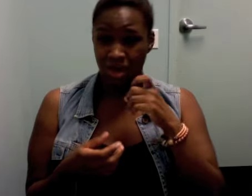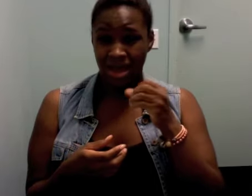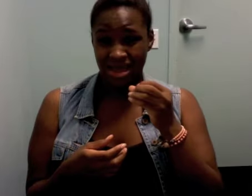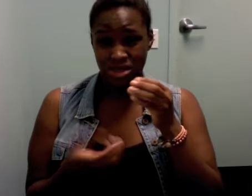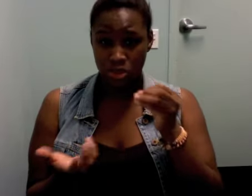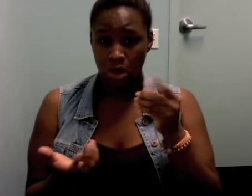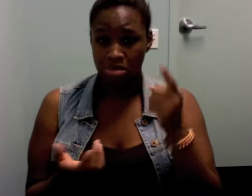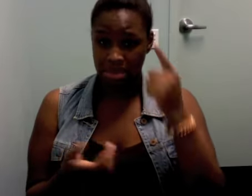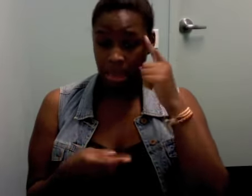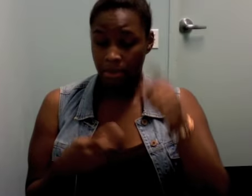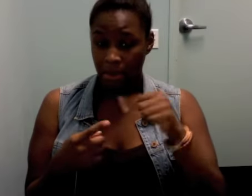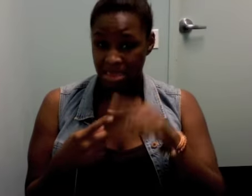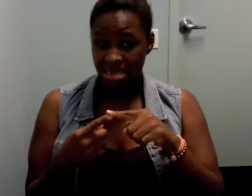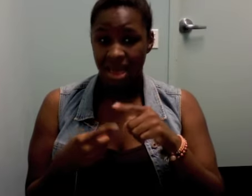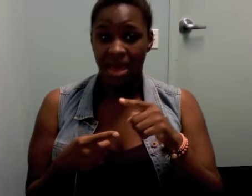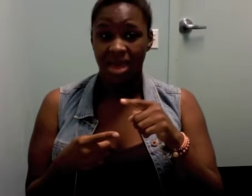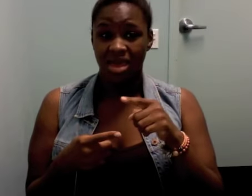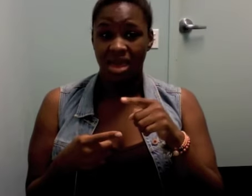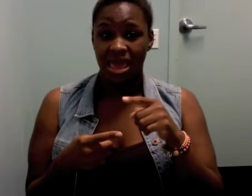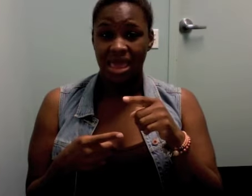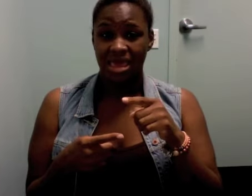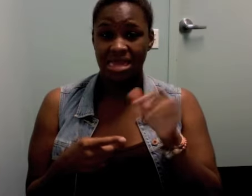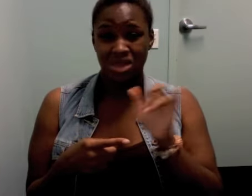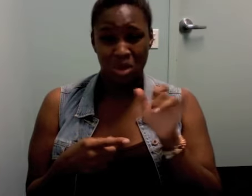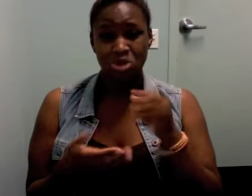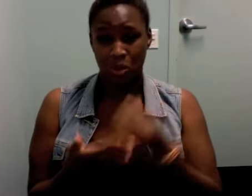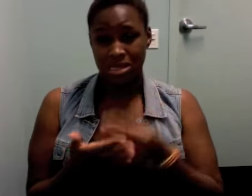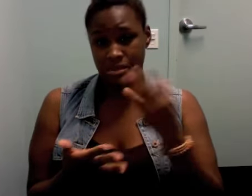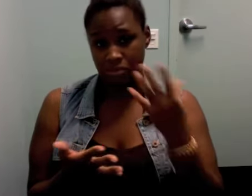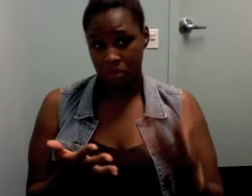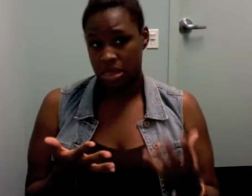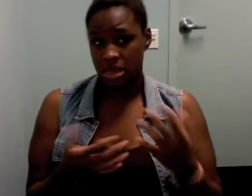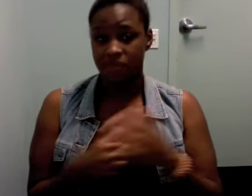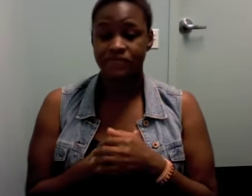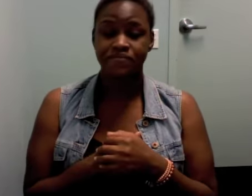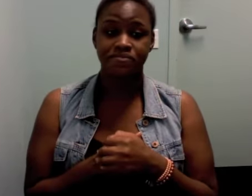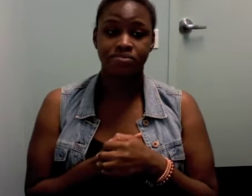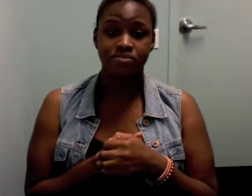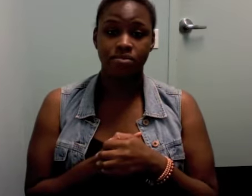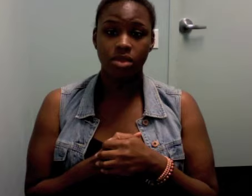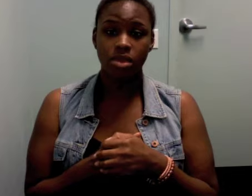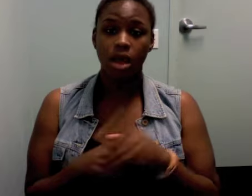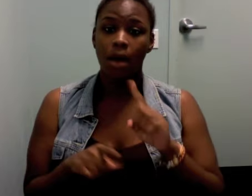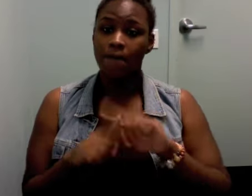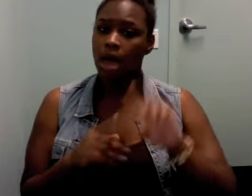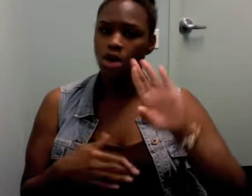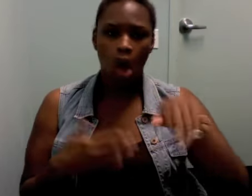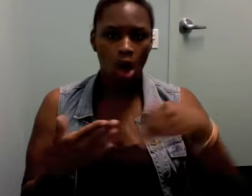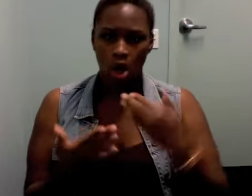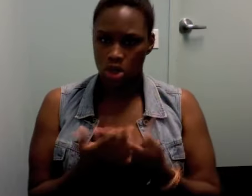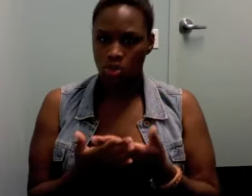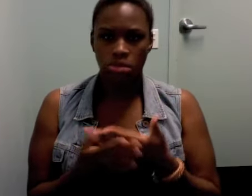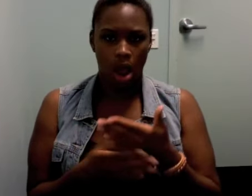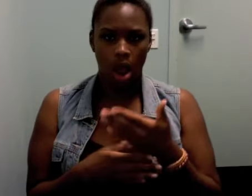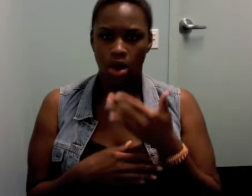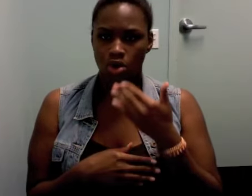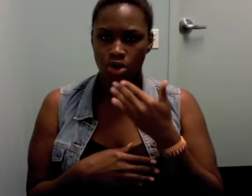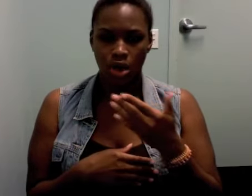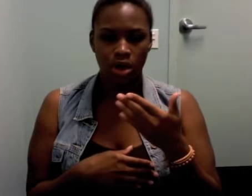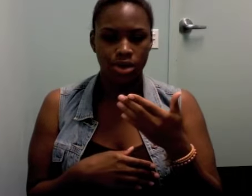the all-around boat of all-purpose and the most probably utilitarian is the aluminum boat.